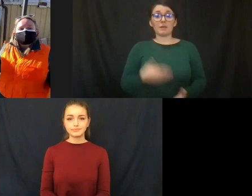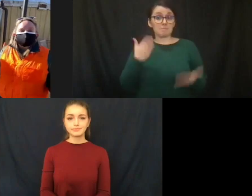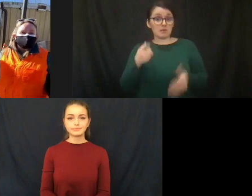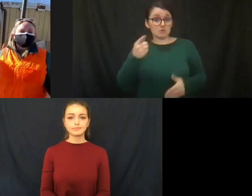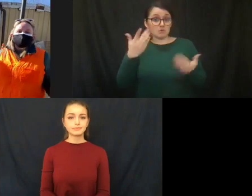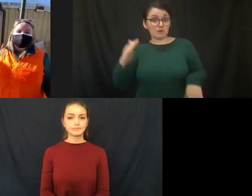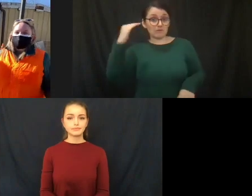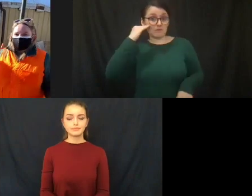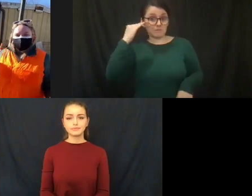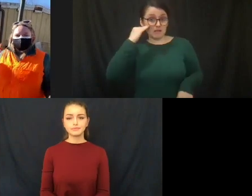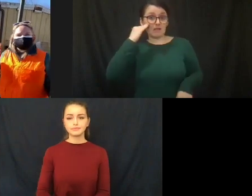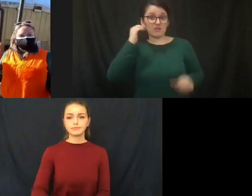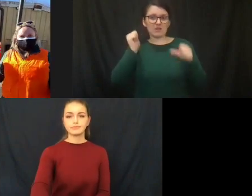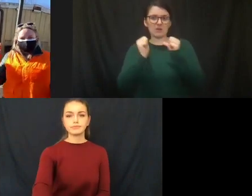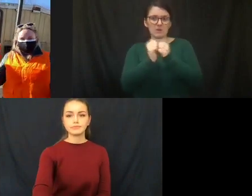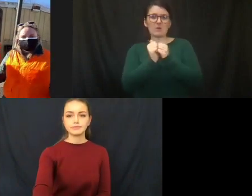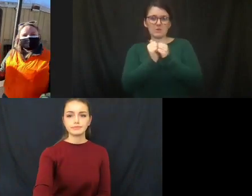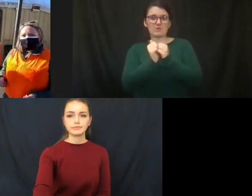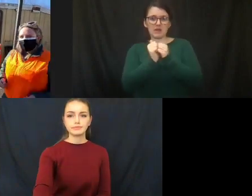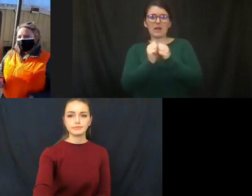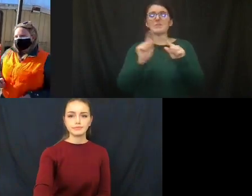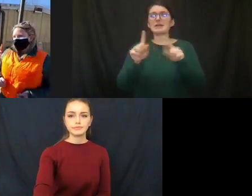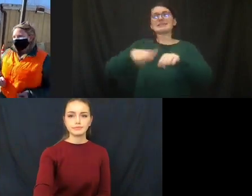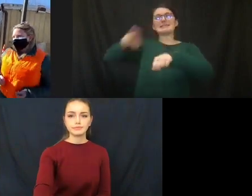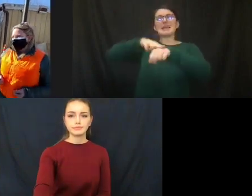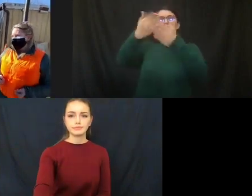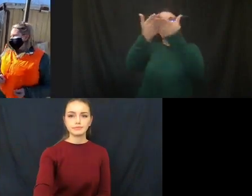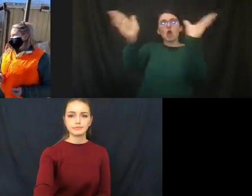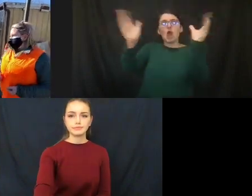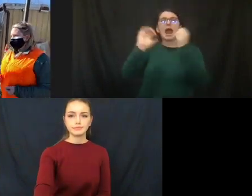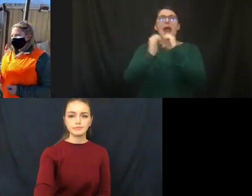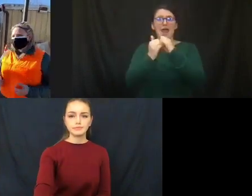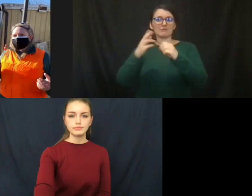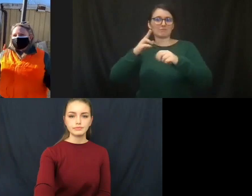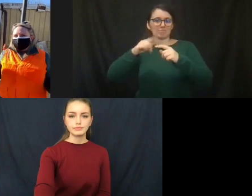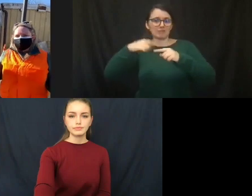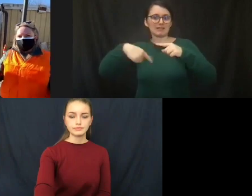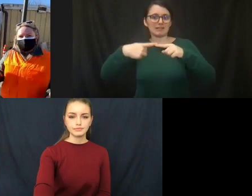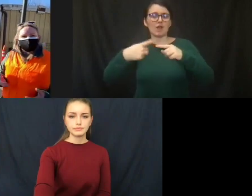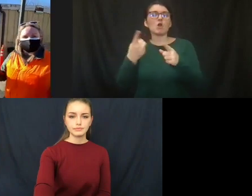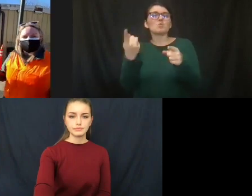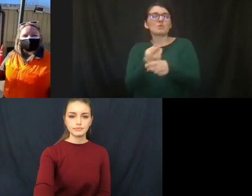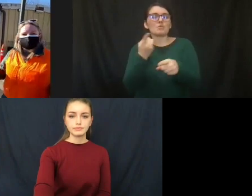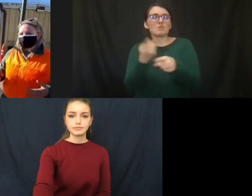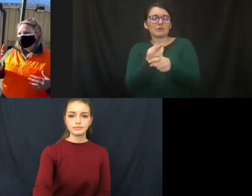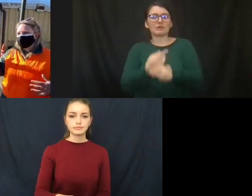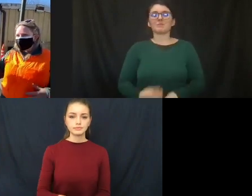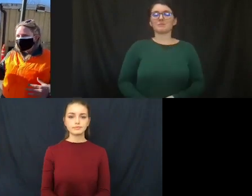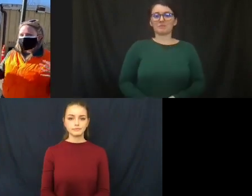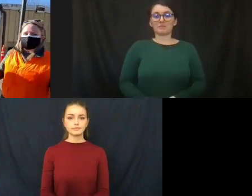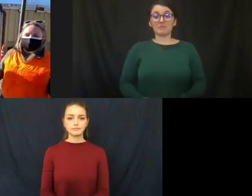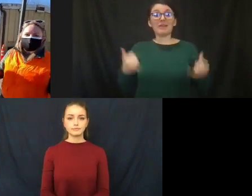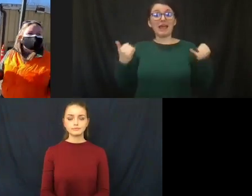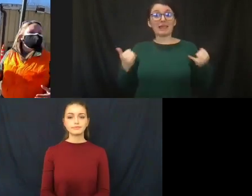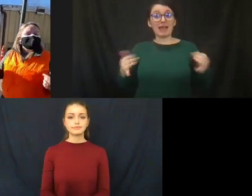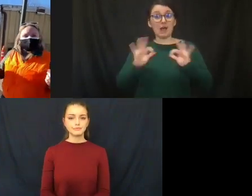is nature's way of recycling. So, anything that comes out of our yard that's growing